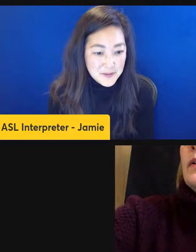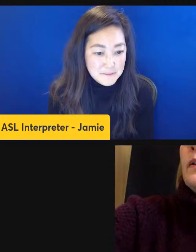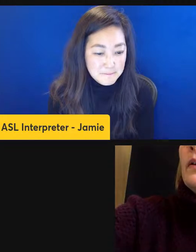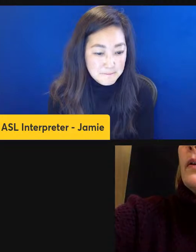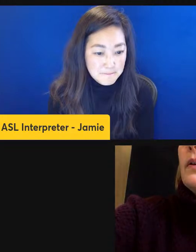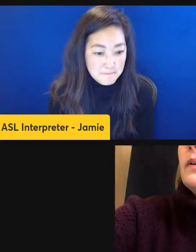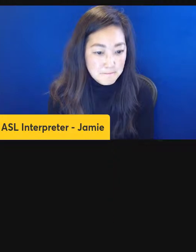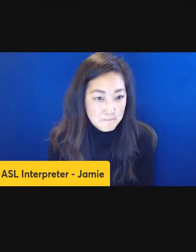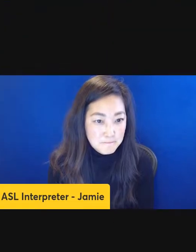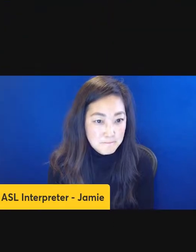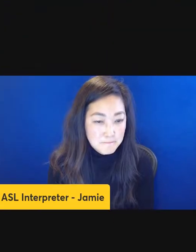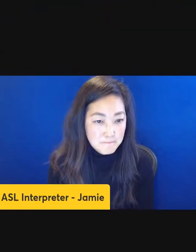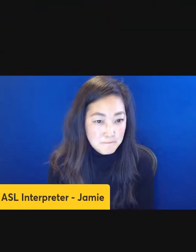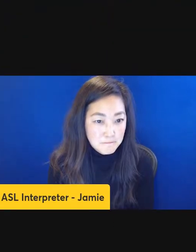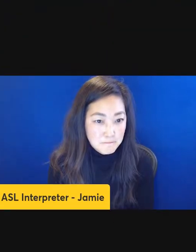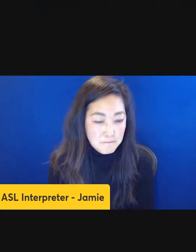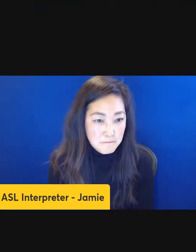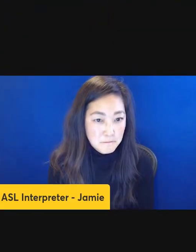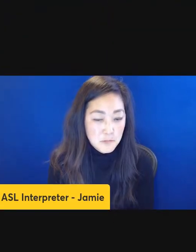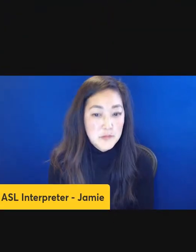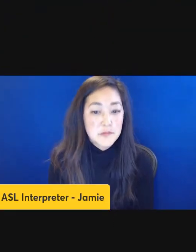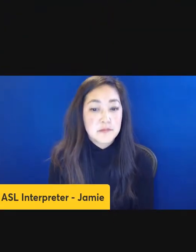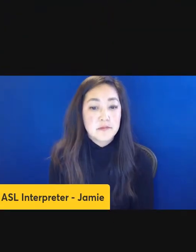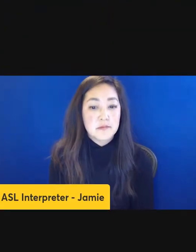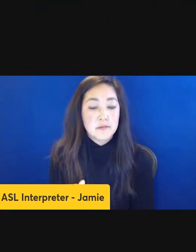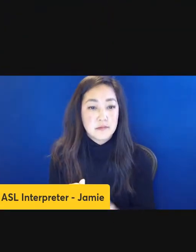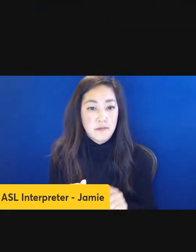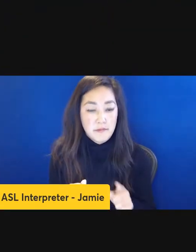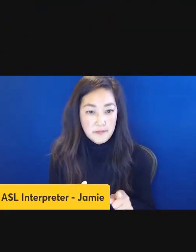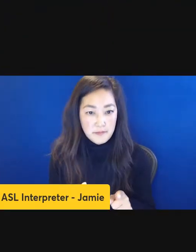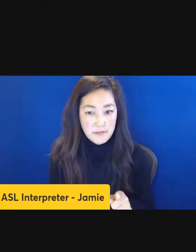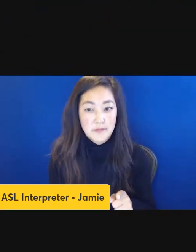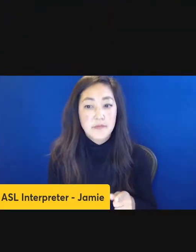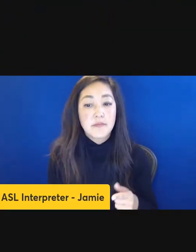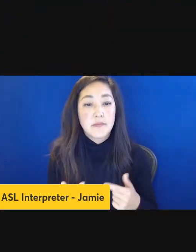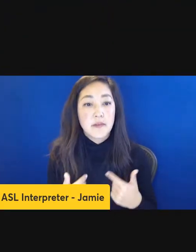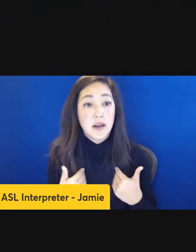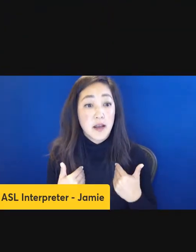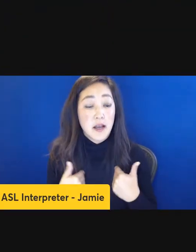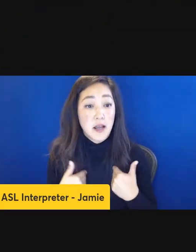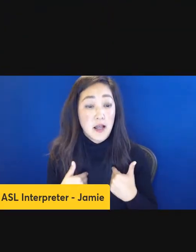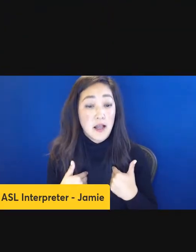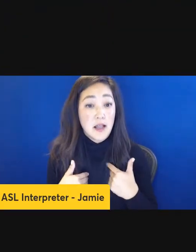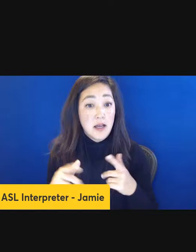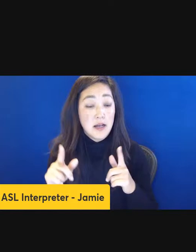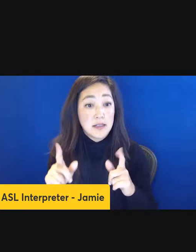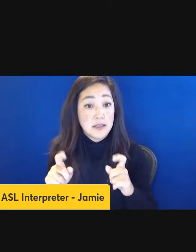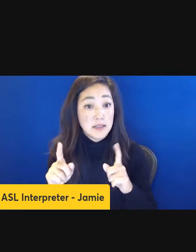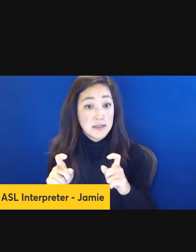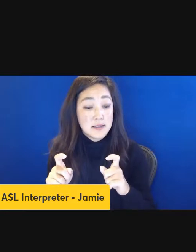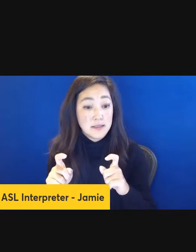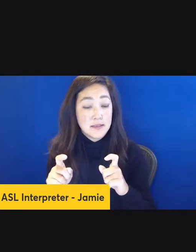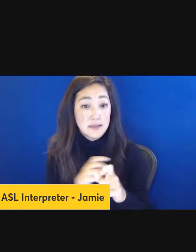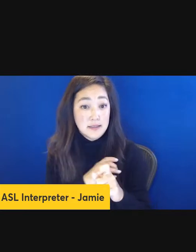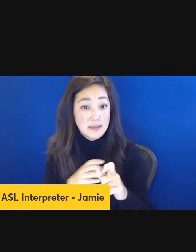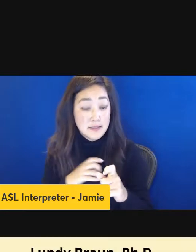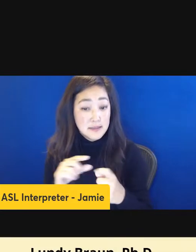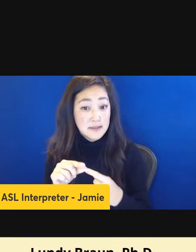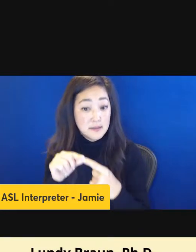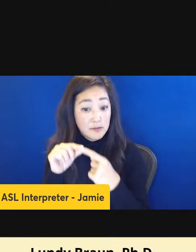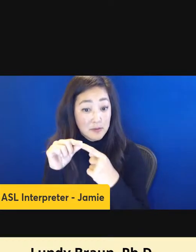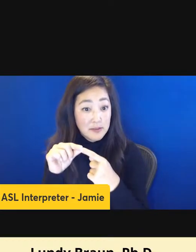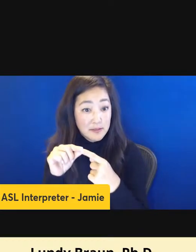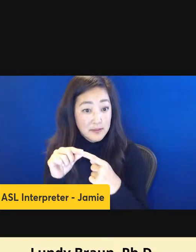of the End the Practice of Race Correction in Lung Function Testing Committee, especially Dr. Lana James for